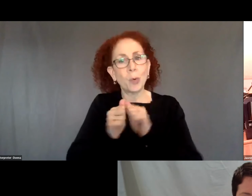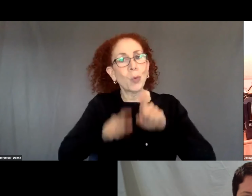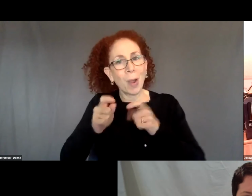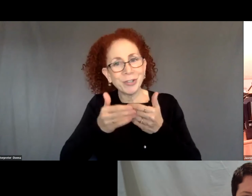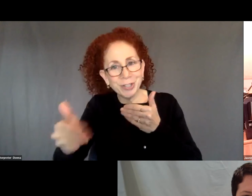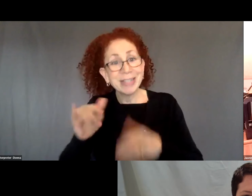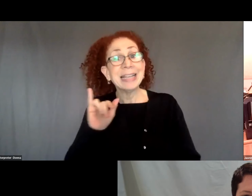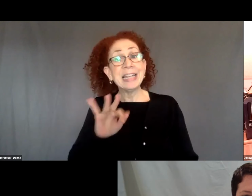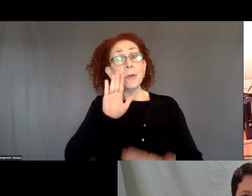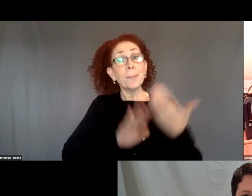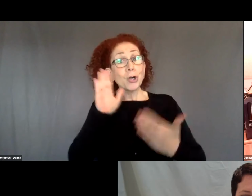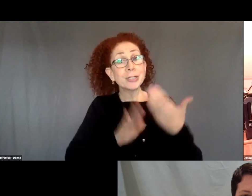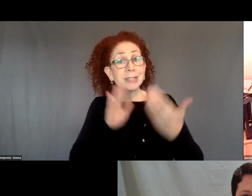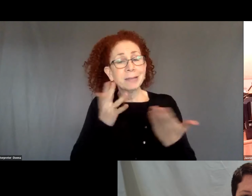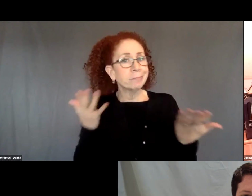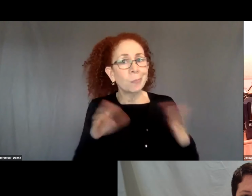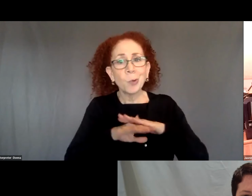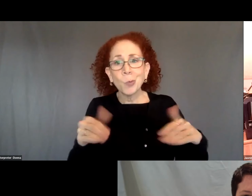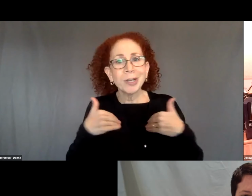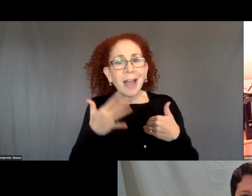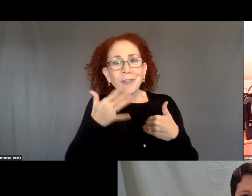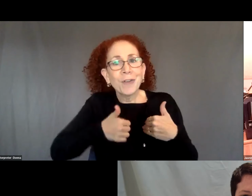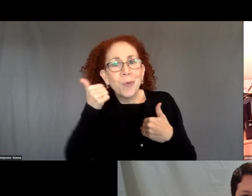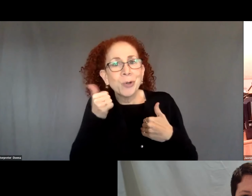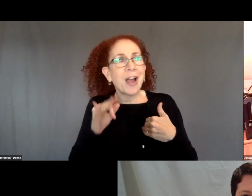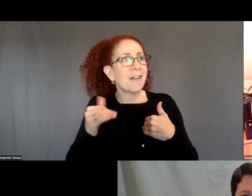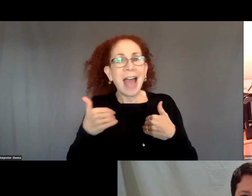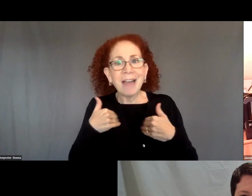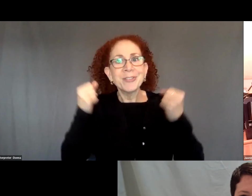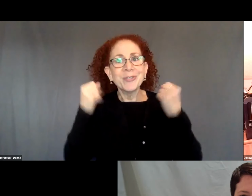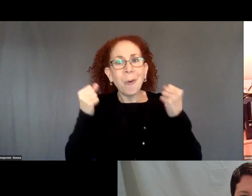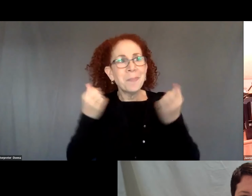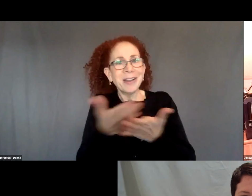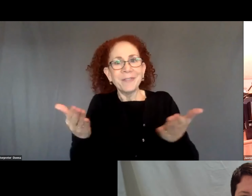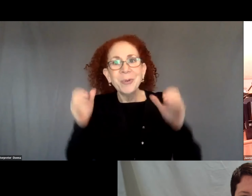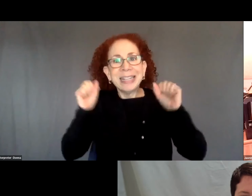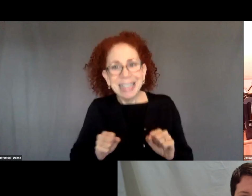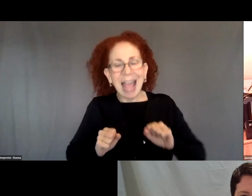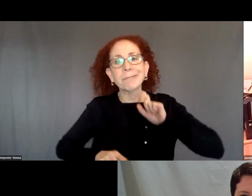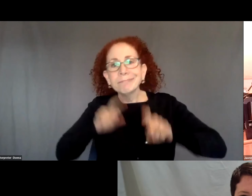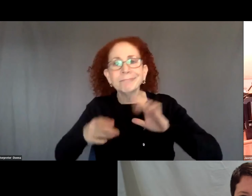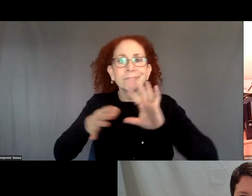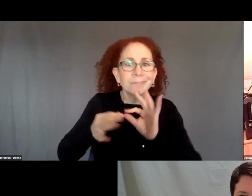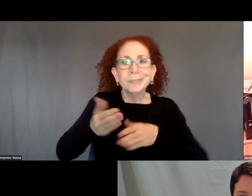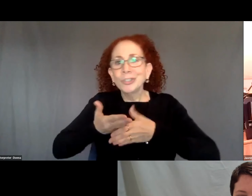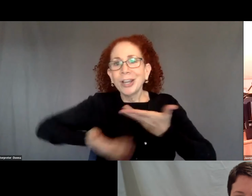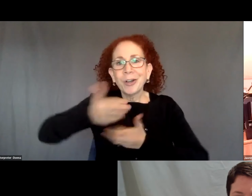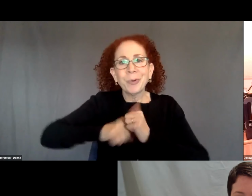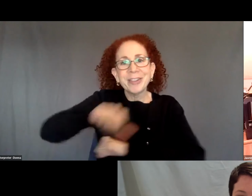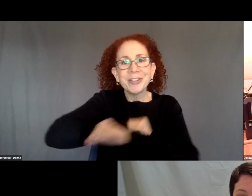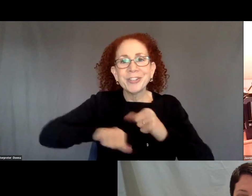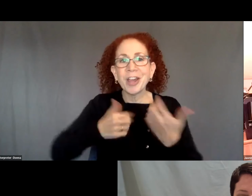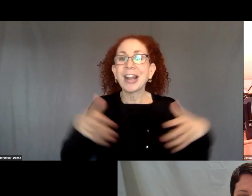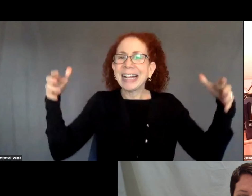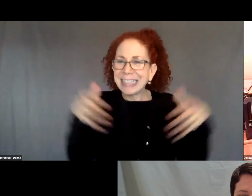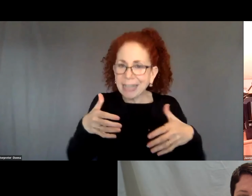we were in person, we wouldn't have the good fortune of having so many of you be able to share your ideas with us. This is a